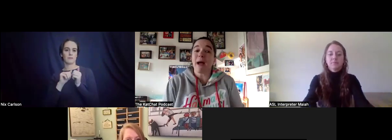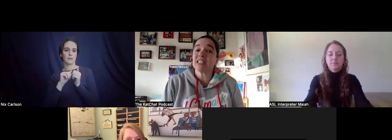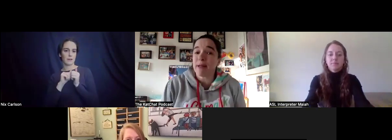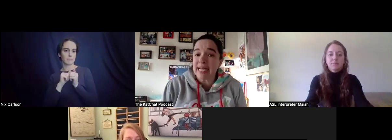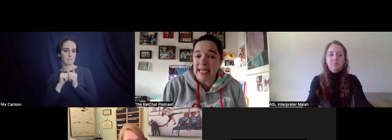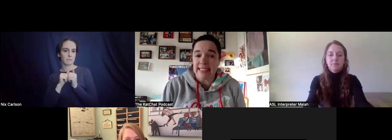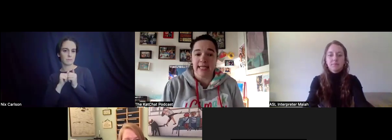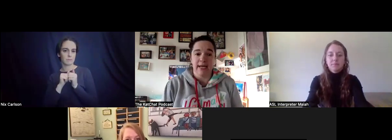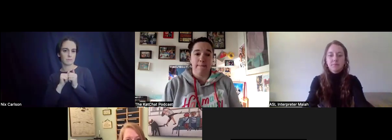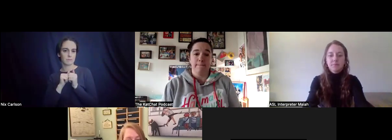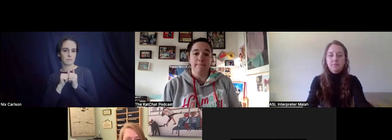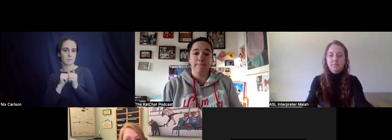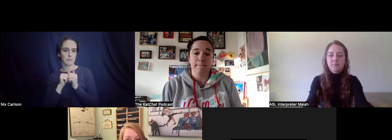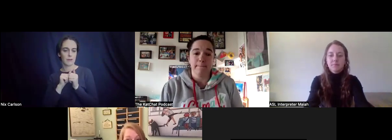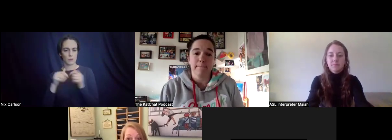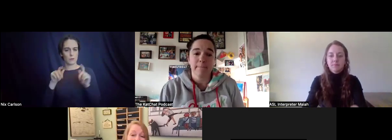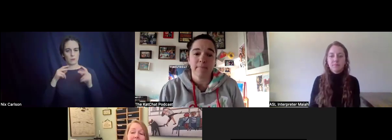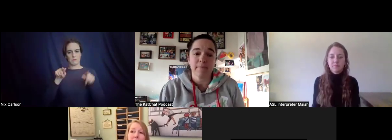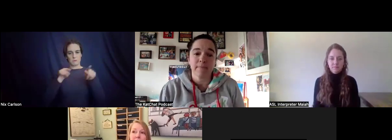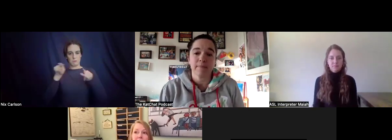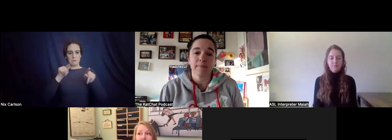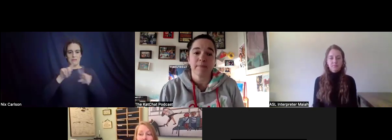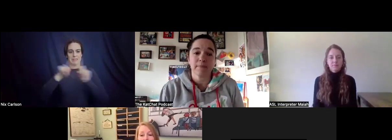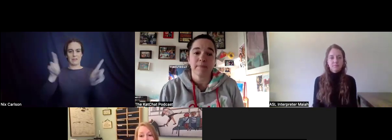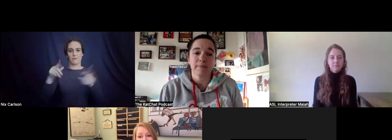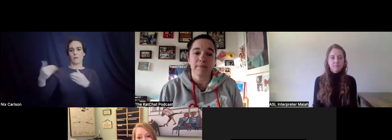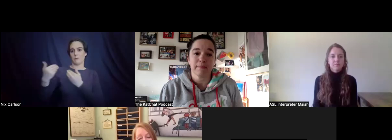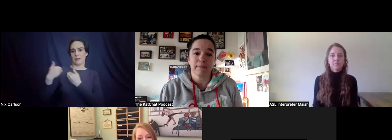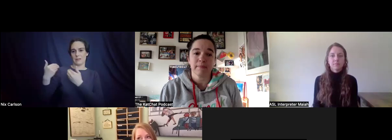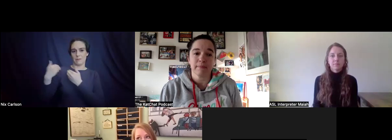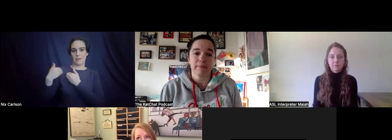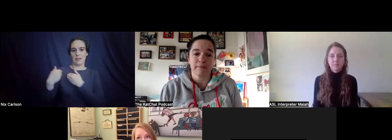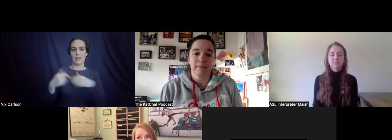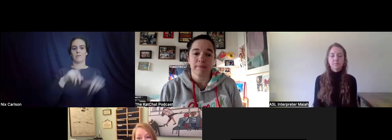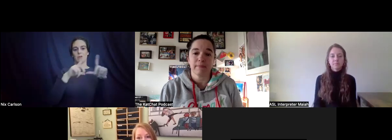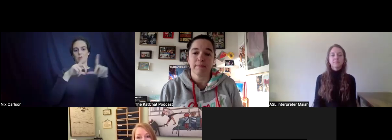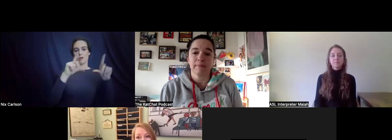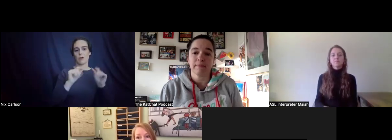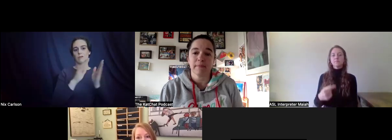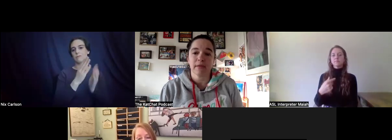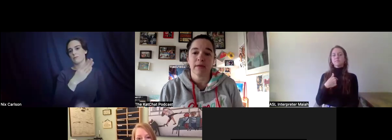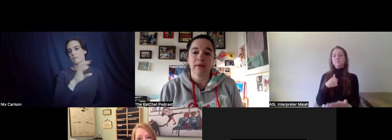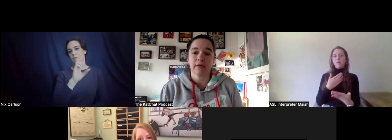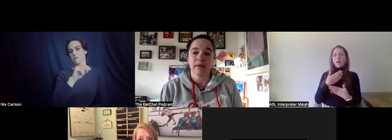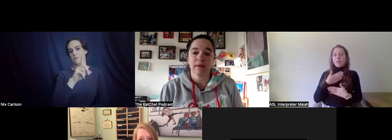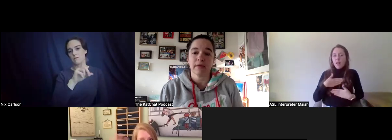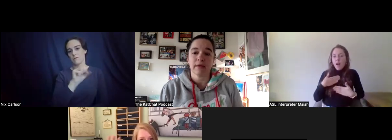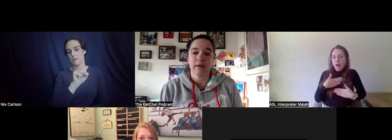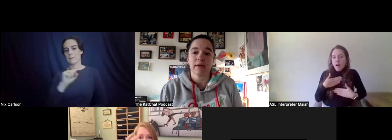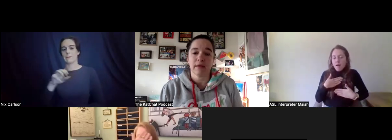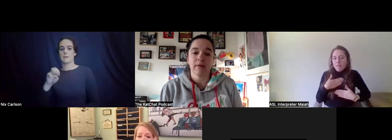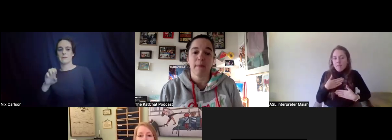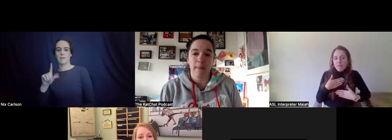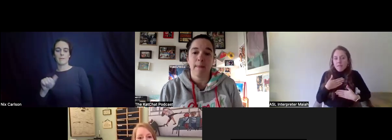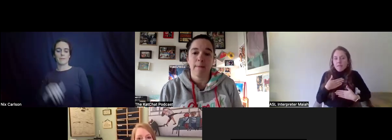to responsibilities? Yeah, it's what I love is that a year ago, and I've wanted this